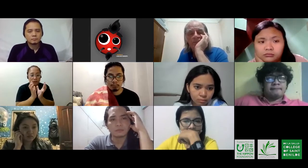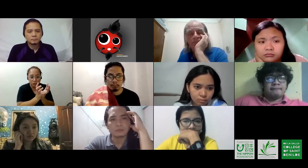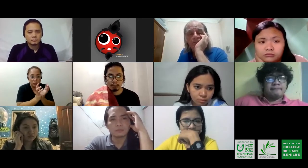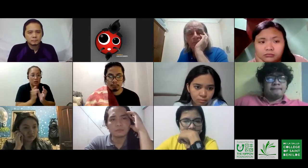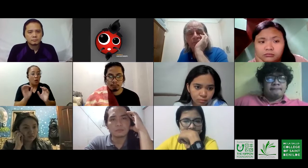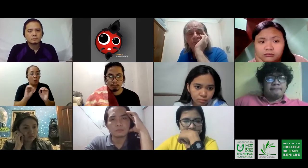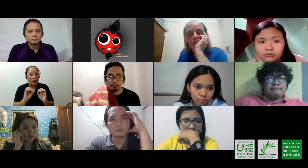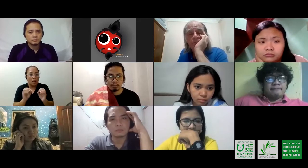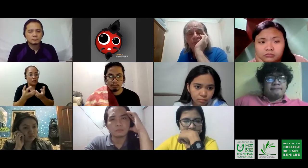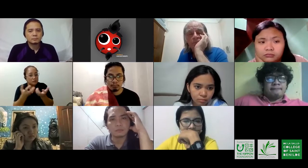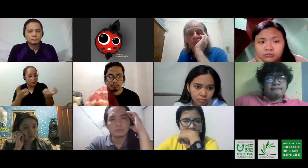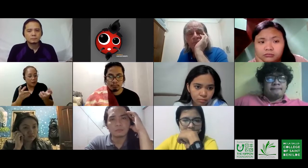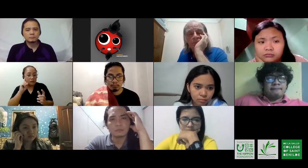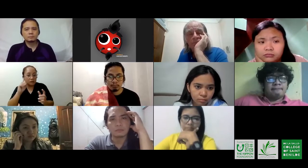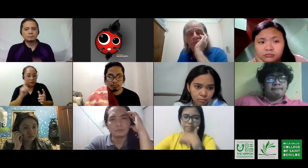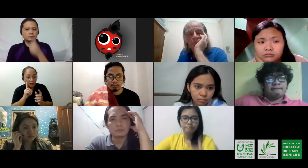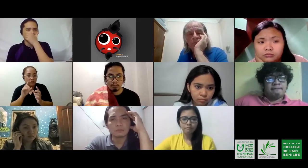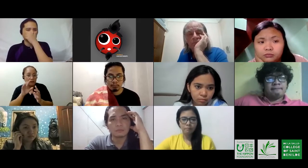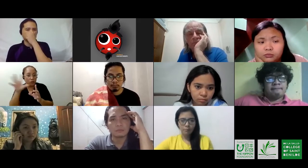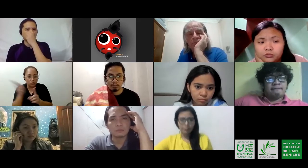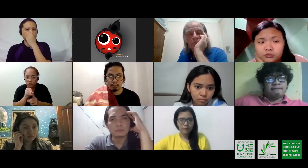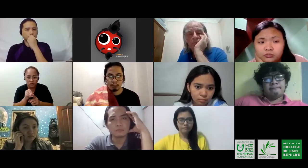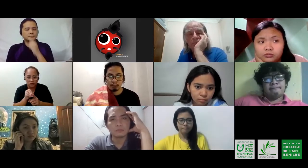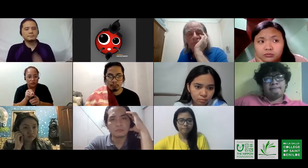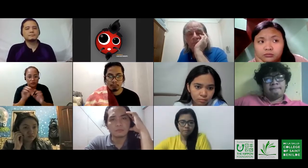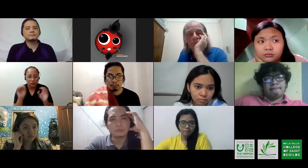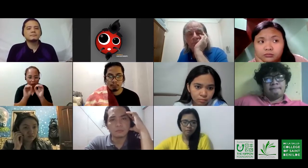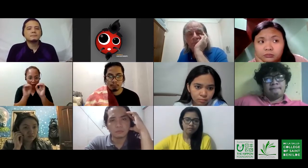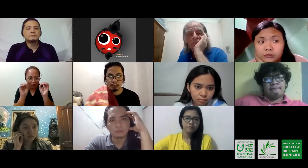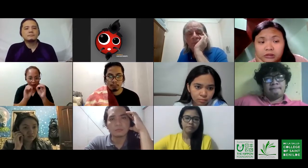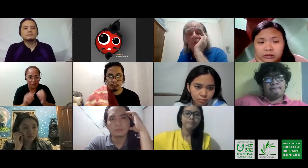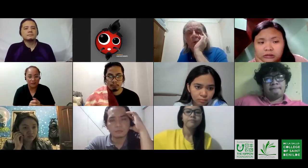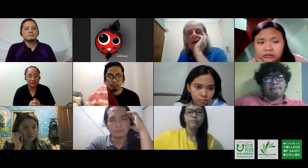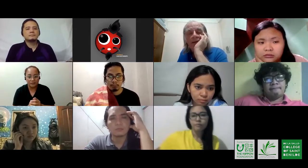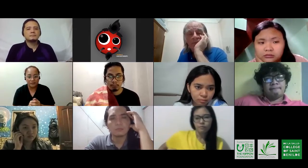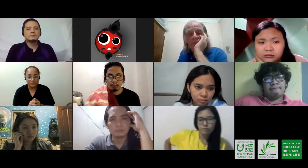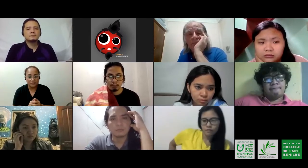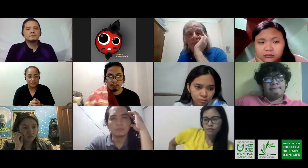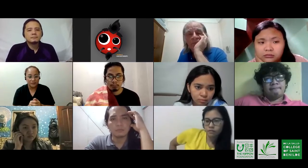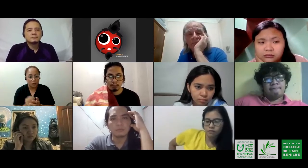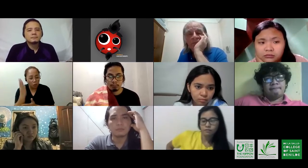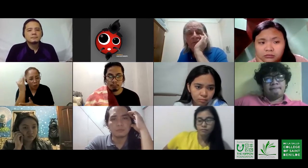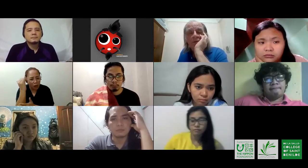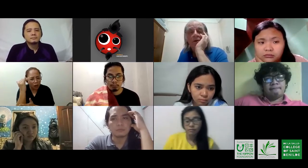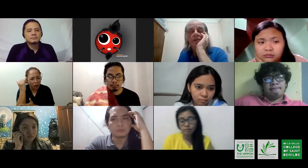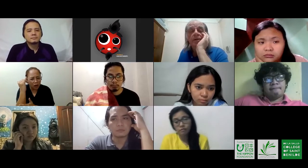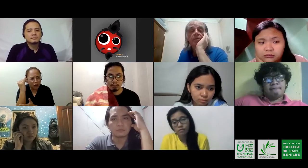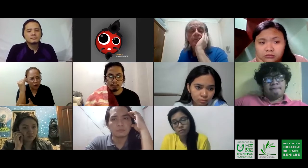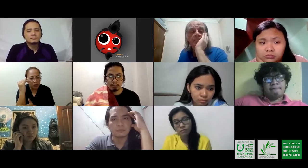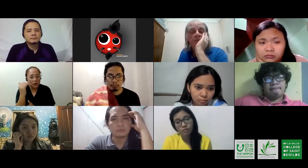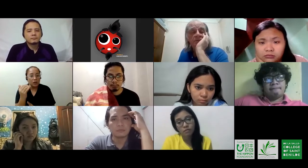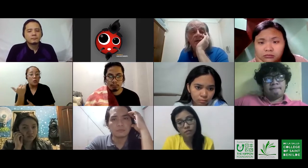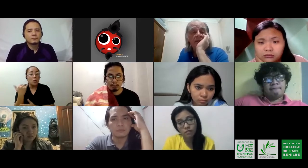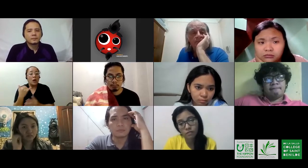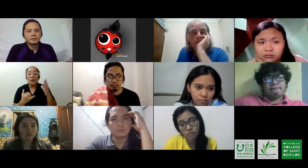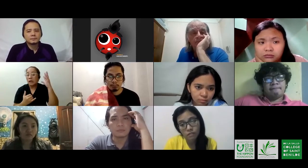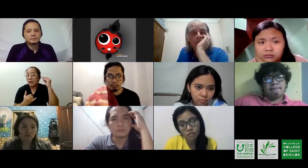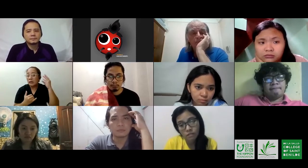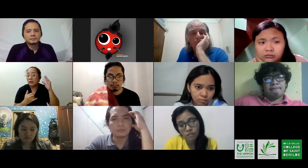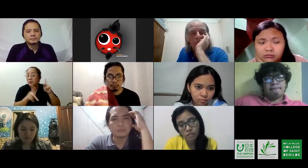Why? because all the hearing people sign,